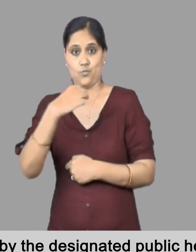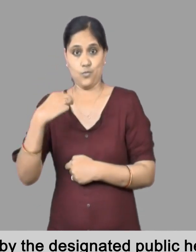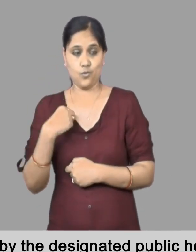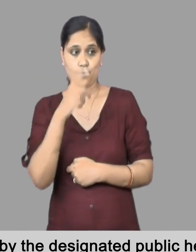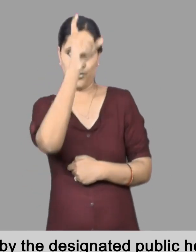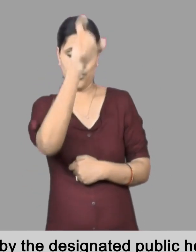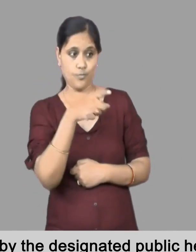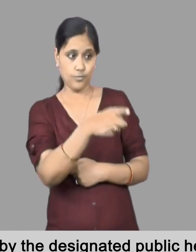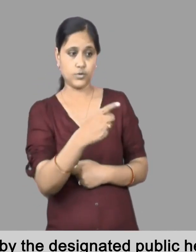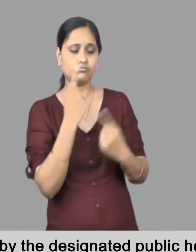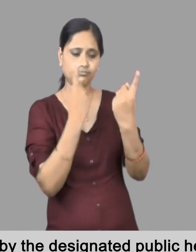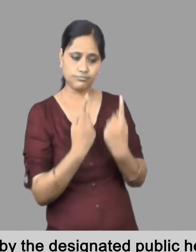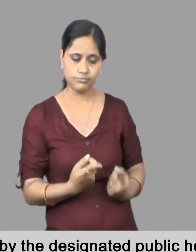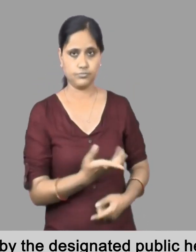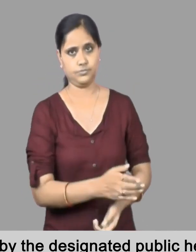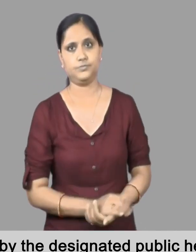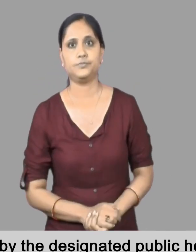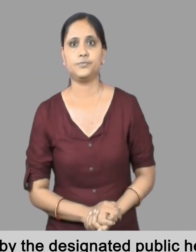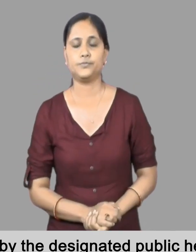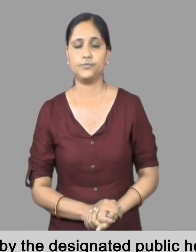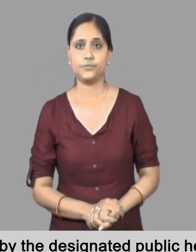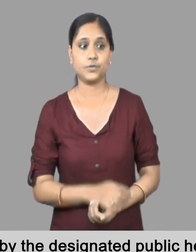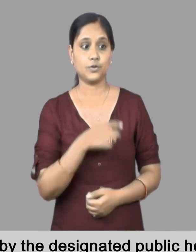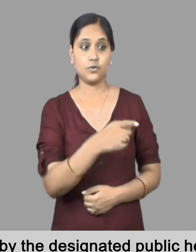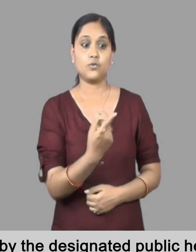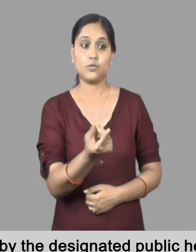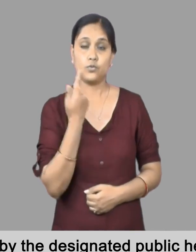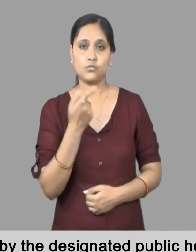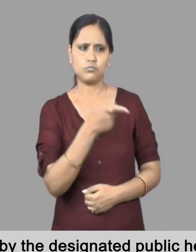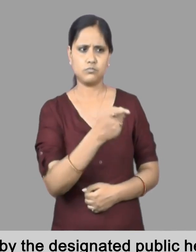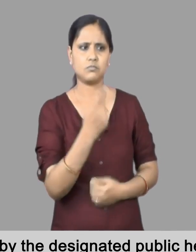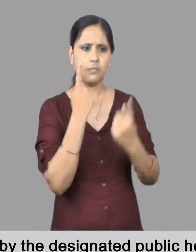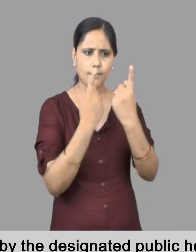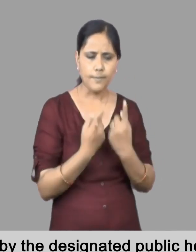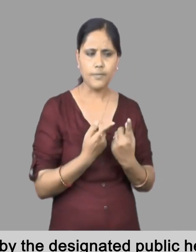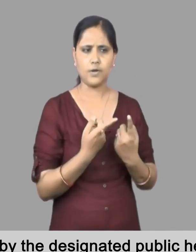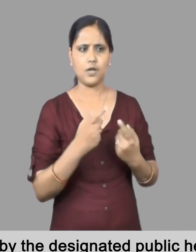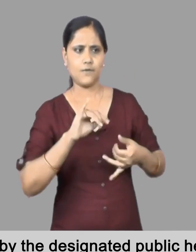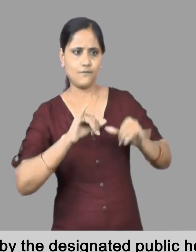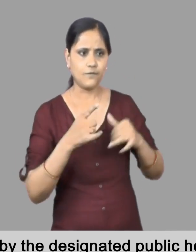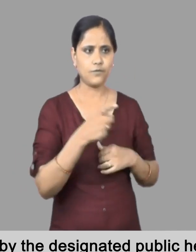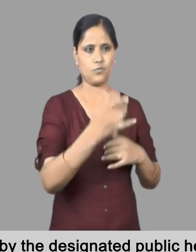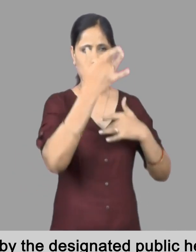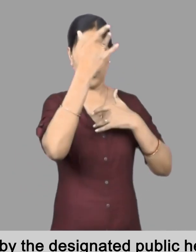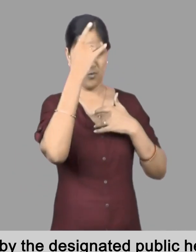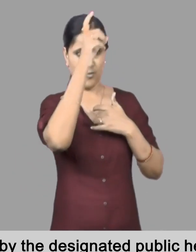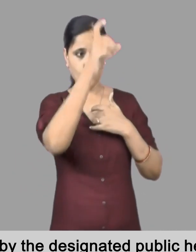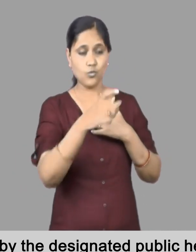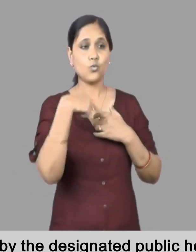authority and accordingly further action be initiated regarding management of